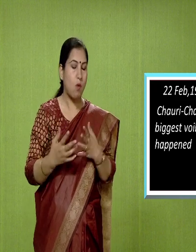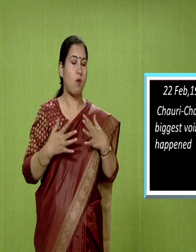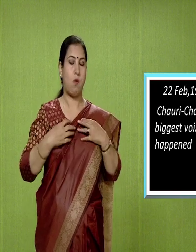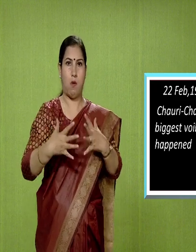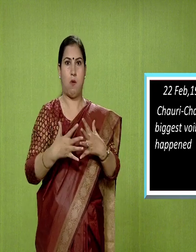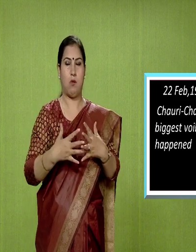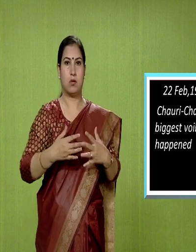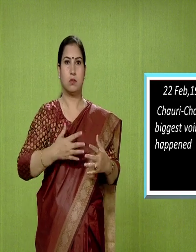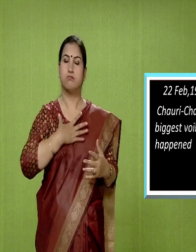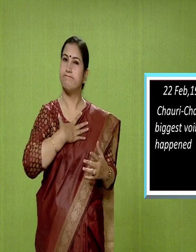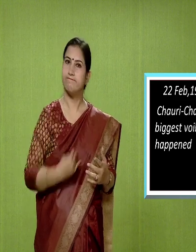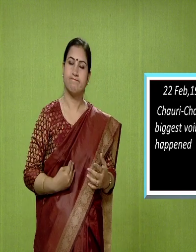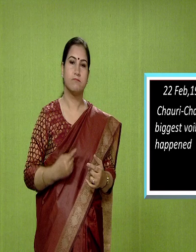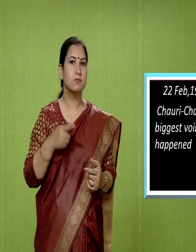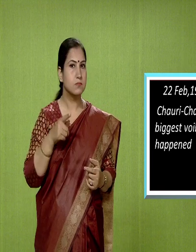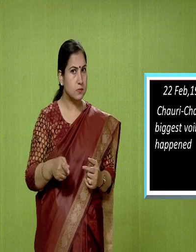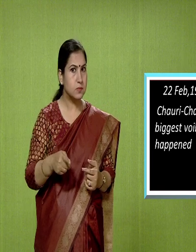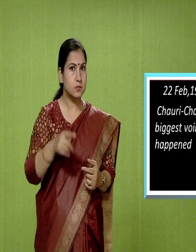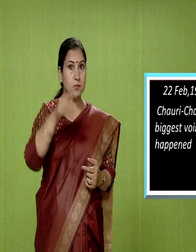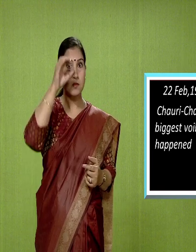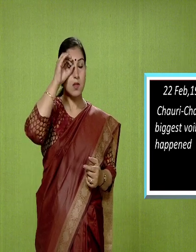Gandhiji was unhappy, and with this incident,